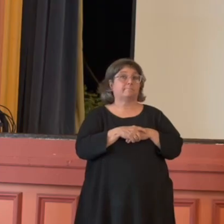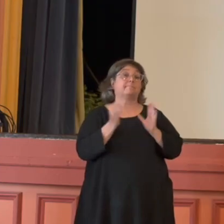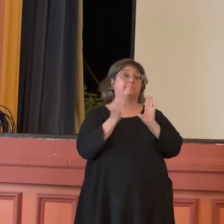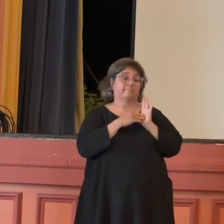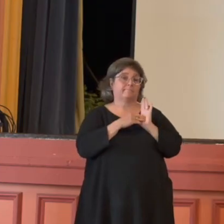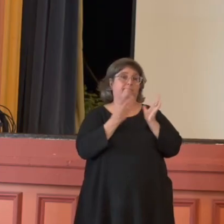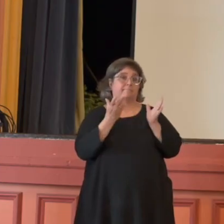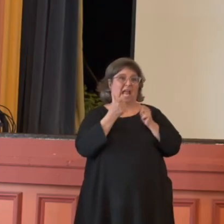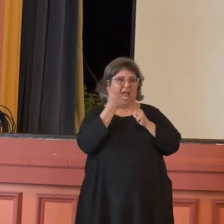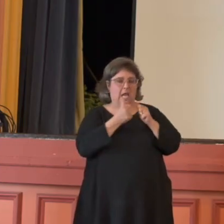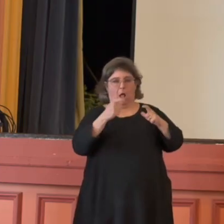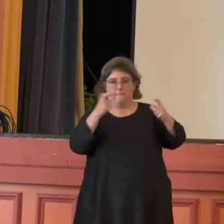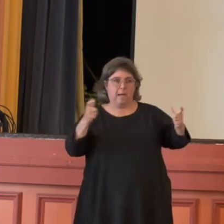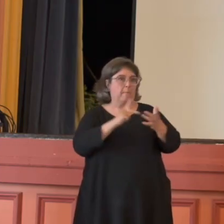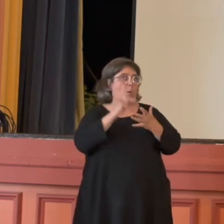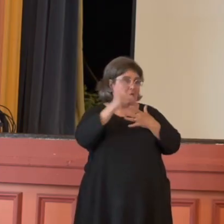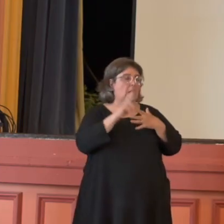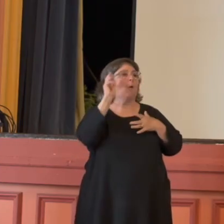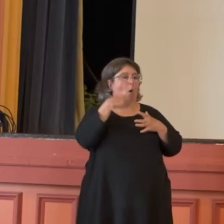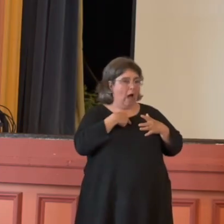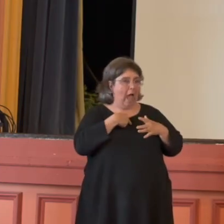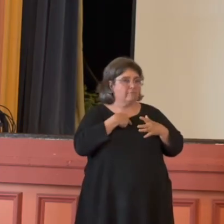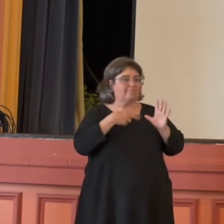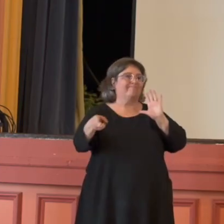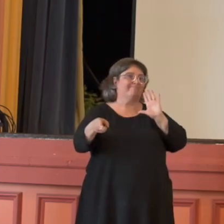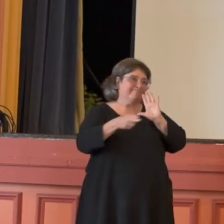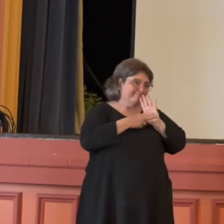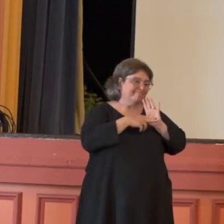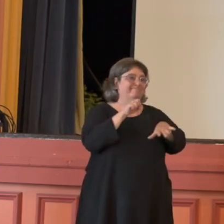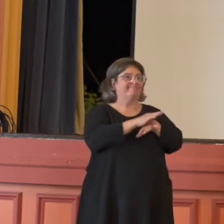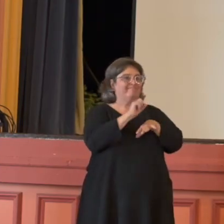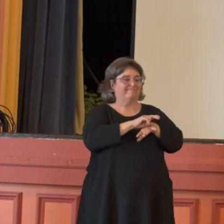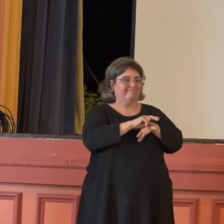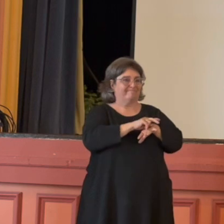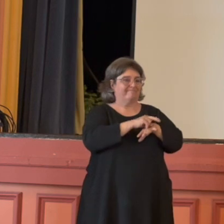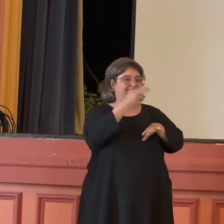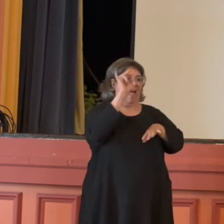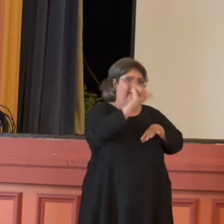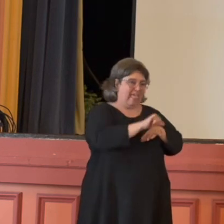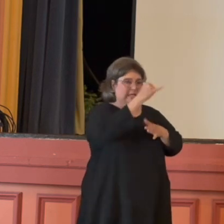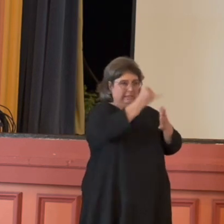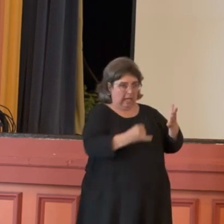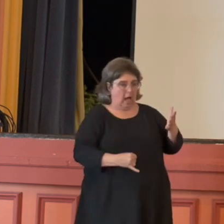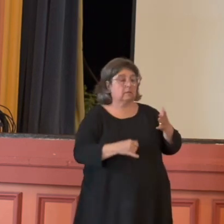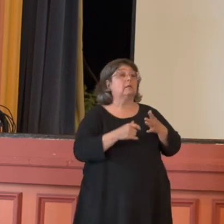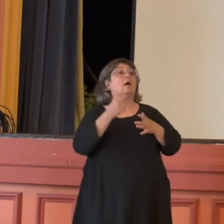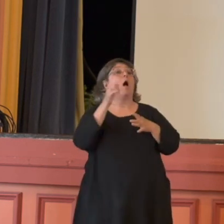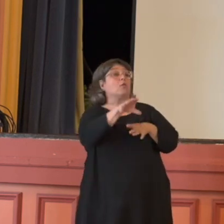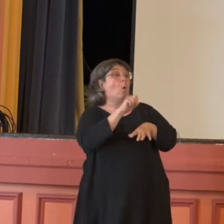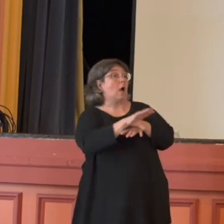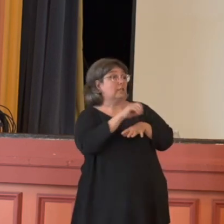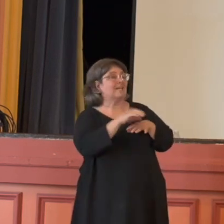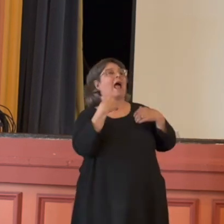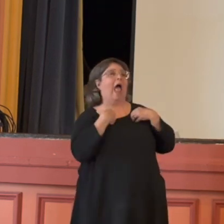Again, each of the larger projects will have a designated consultant assigned to the detailed design, and each of those consultants